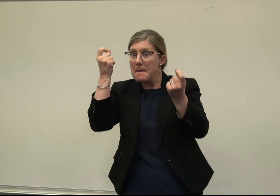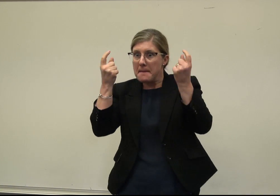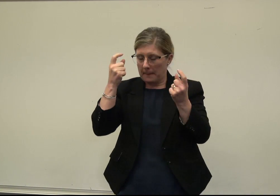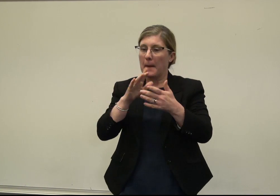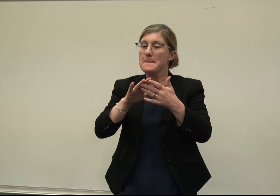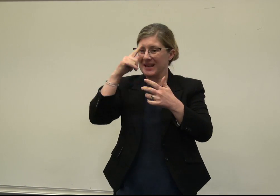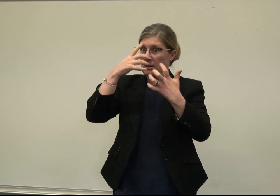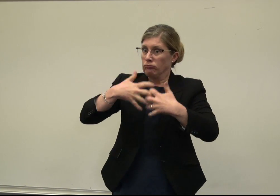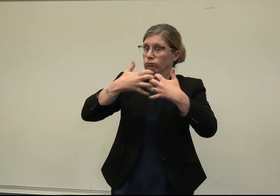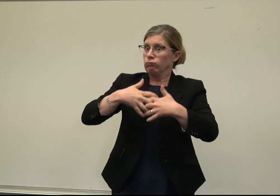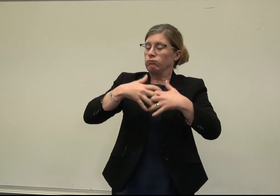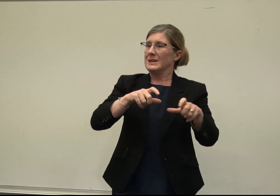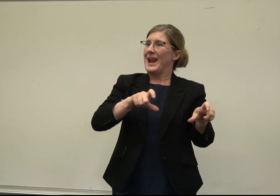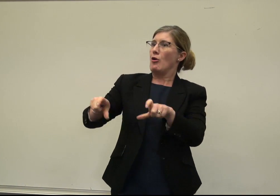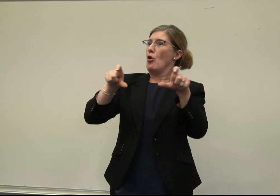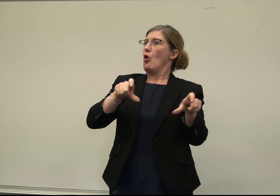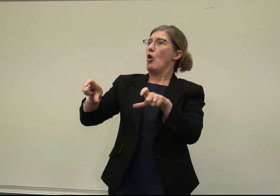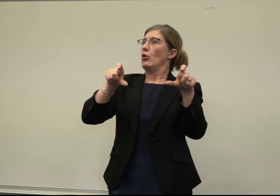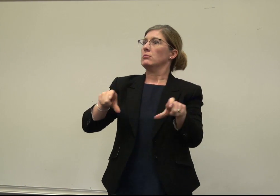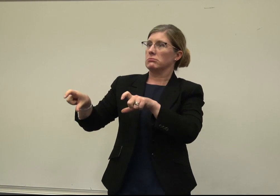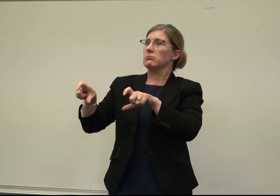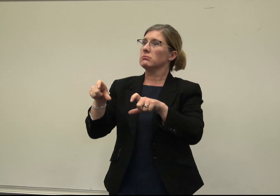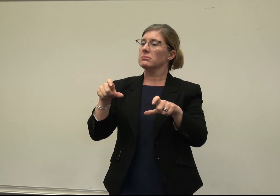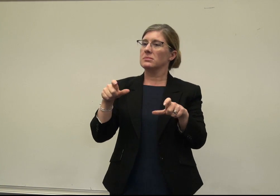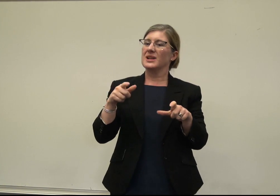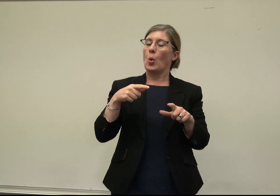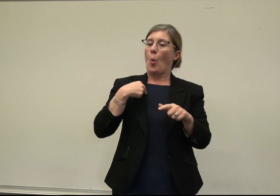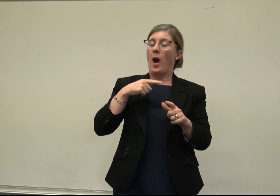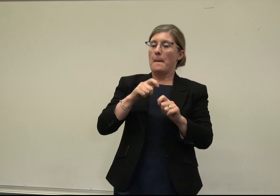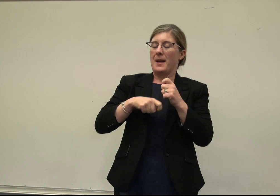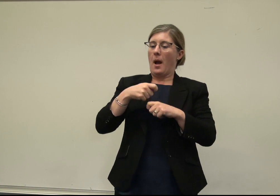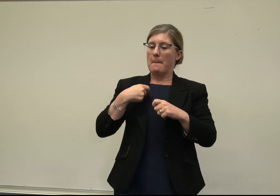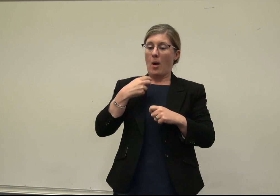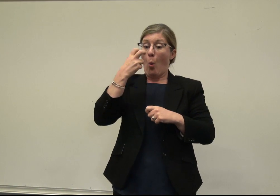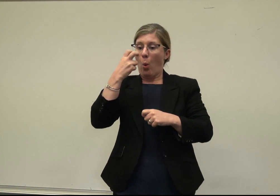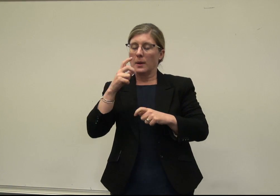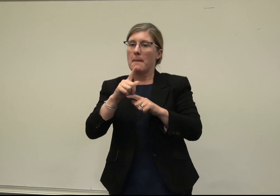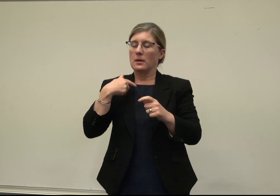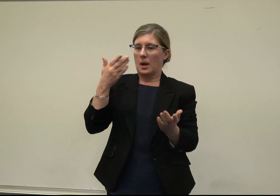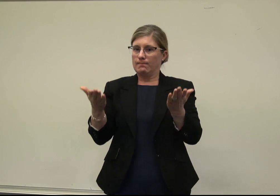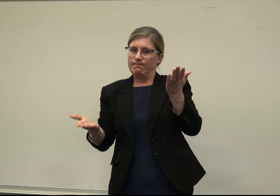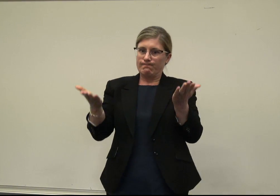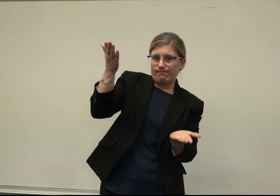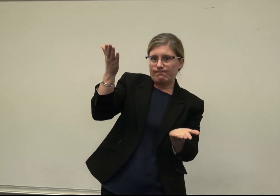that respect, and people can compensate in different ways. And also in